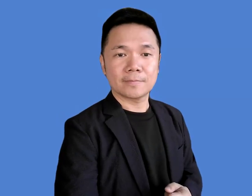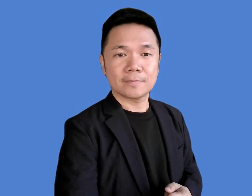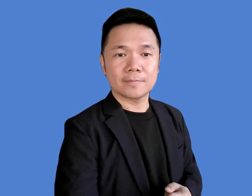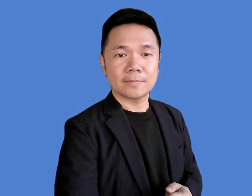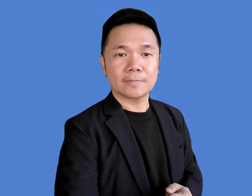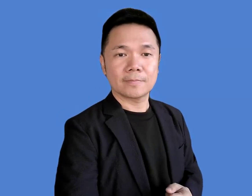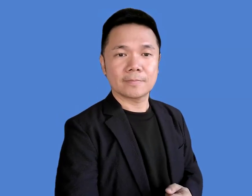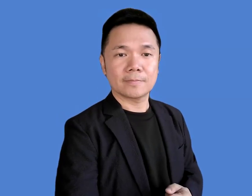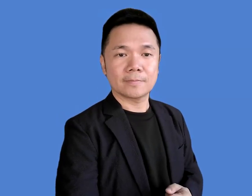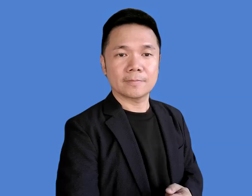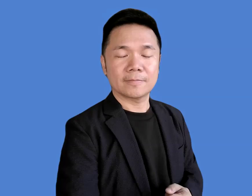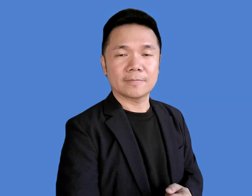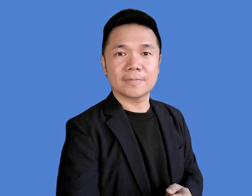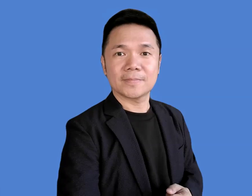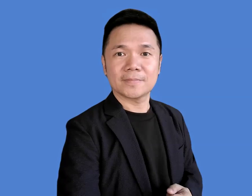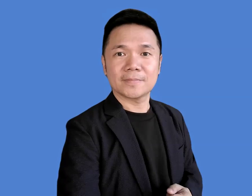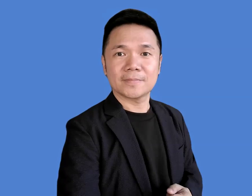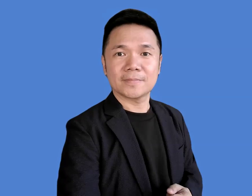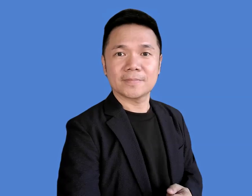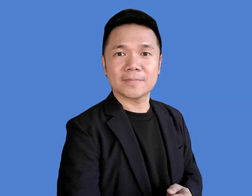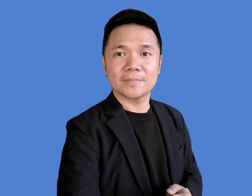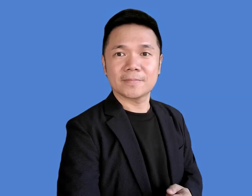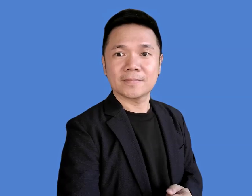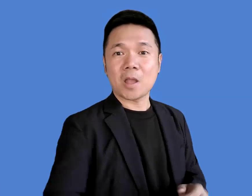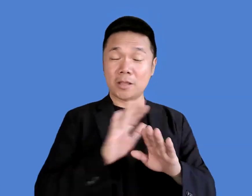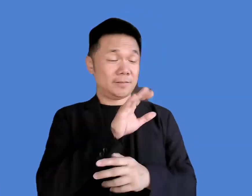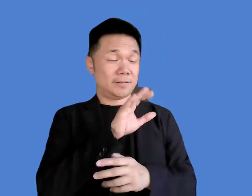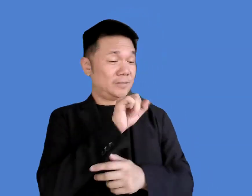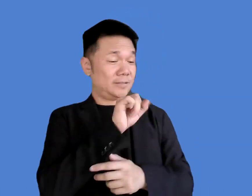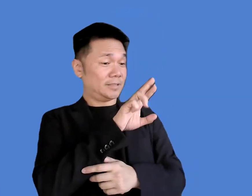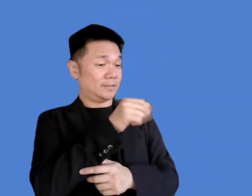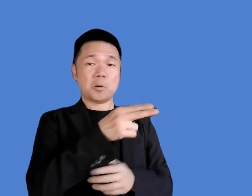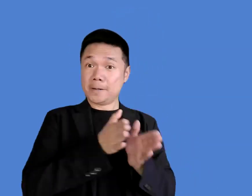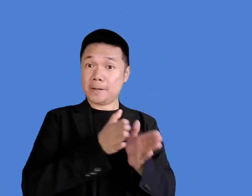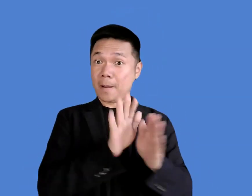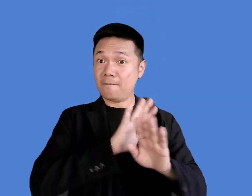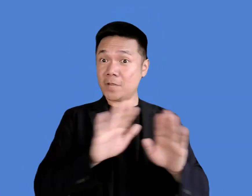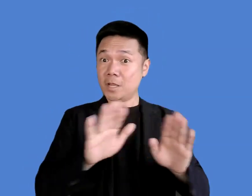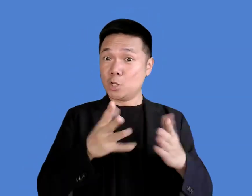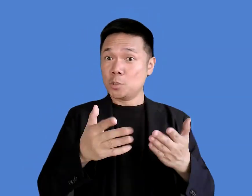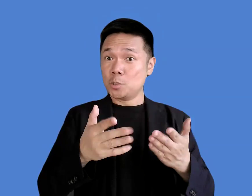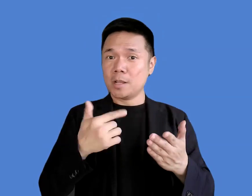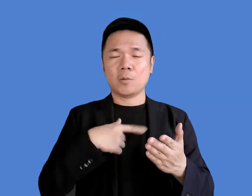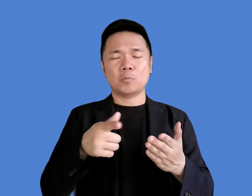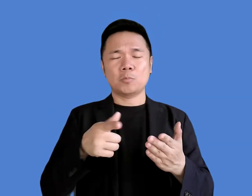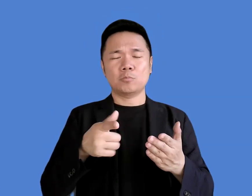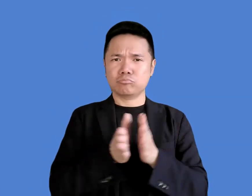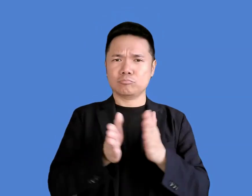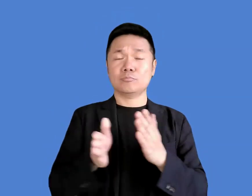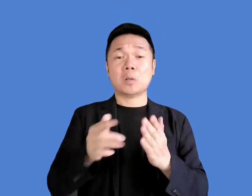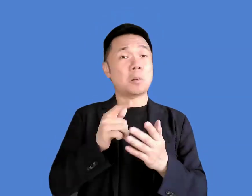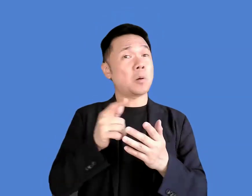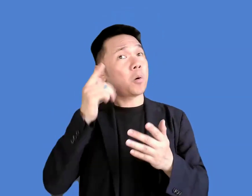the trouble of giving you the background of why this panel is set today to discuss a groundbreaking initiative UN